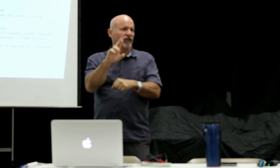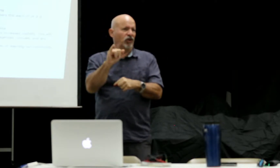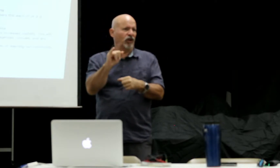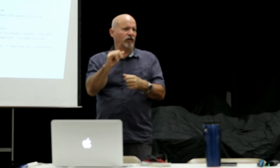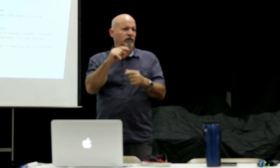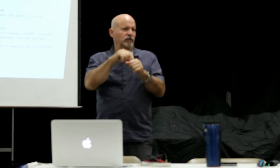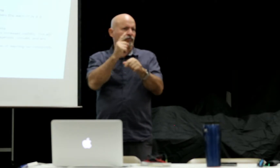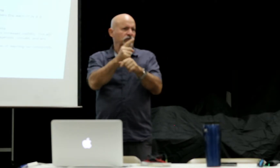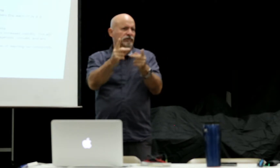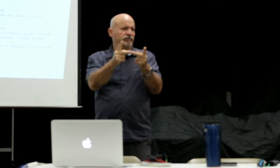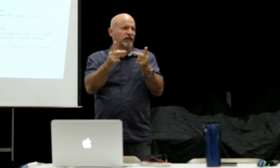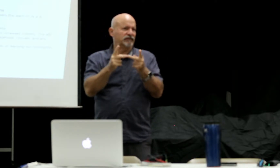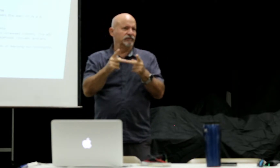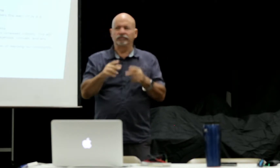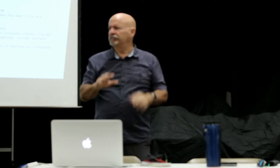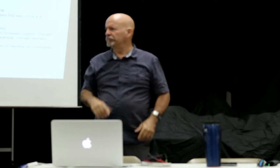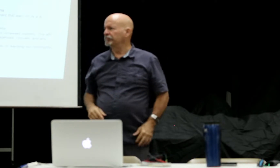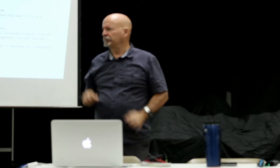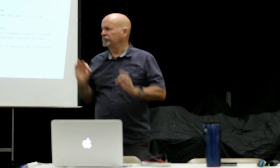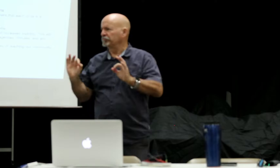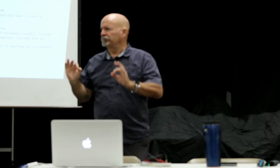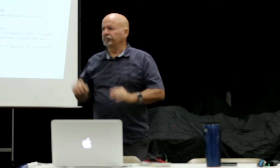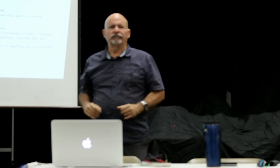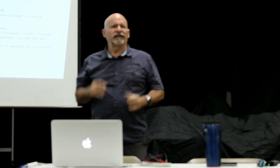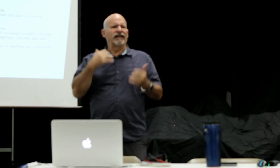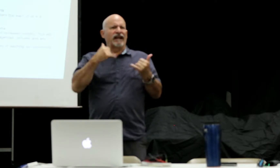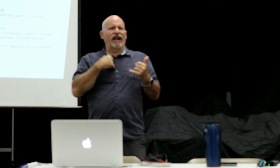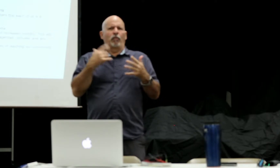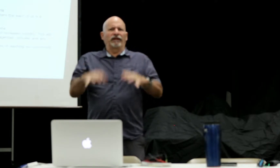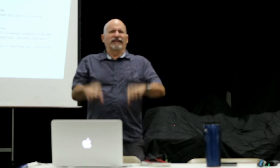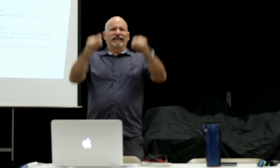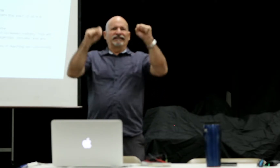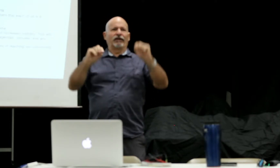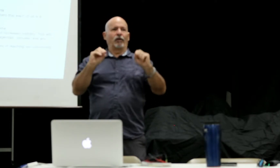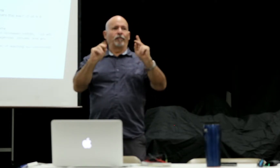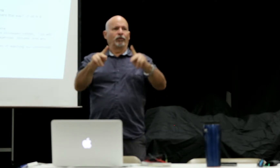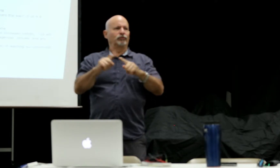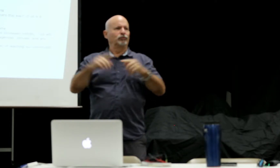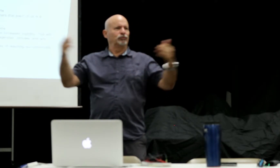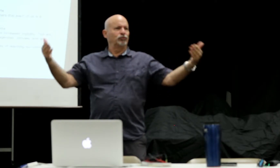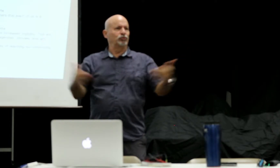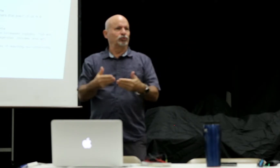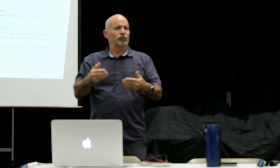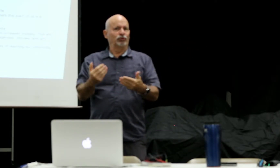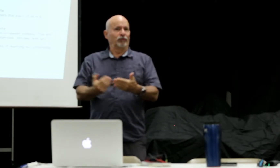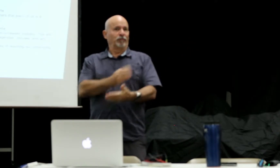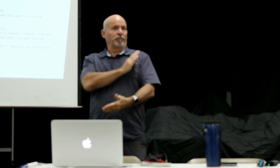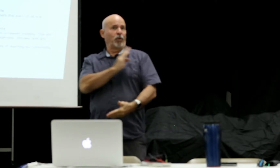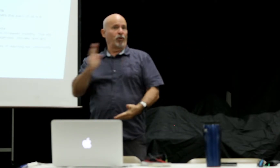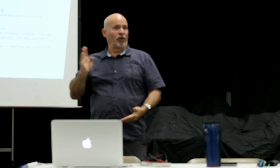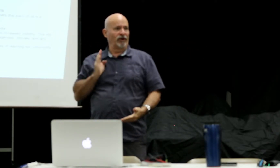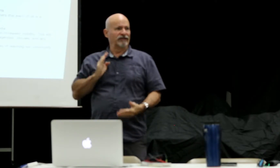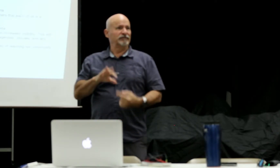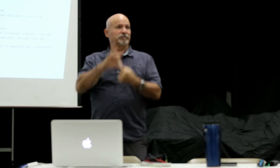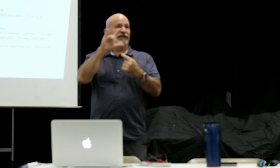better prepared about what and when is the right time to use VRI. I want to take